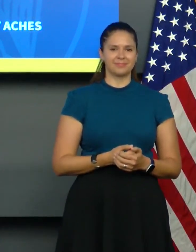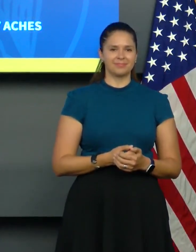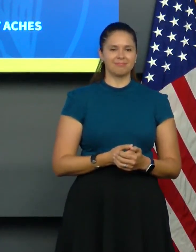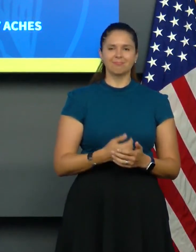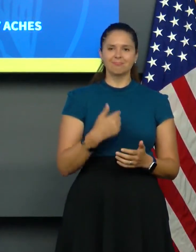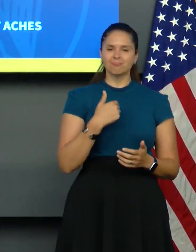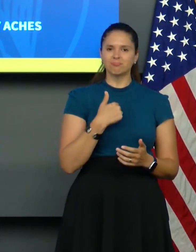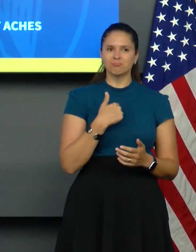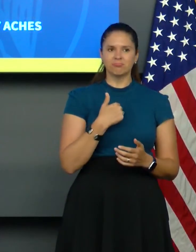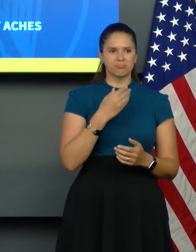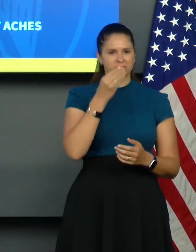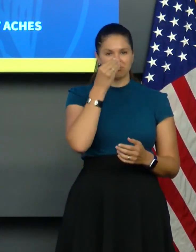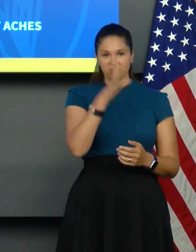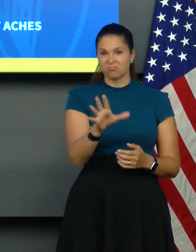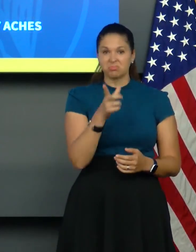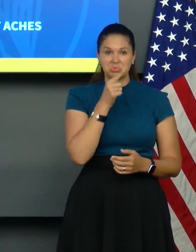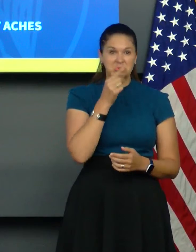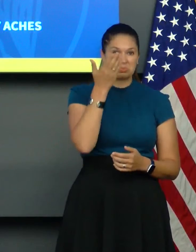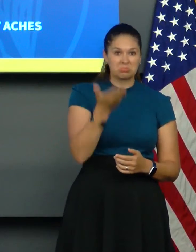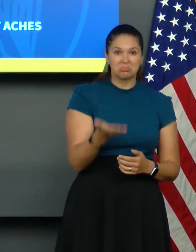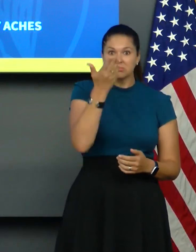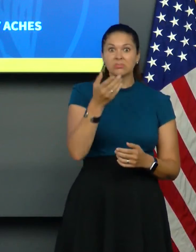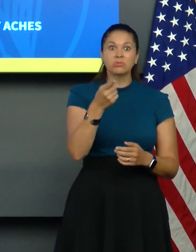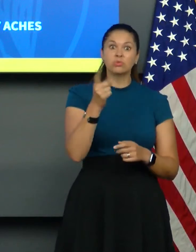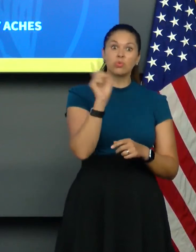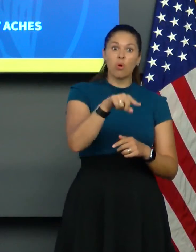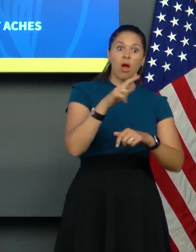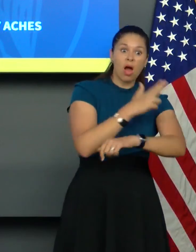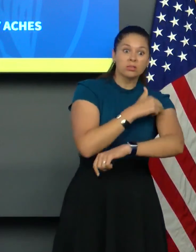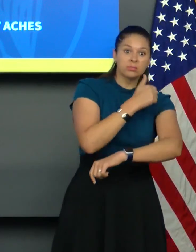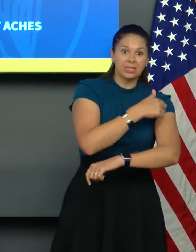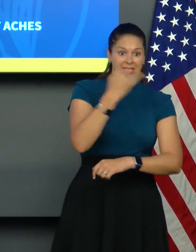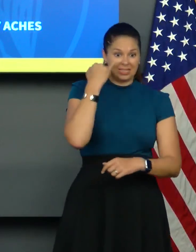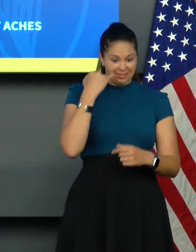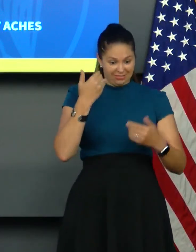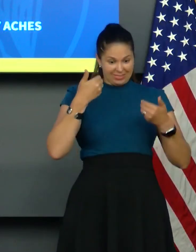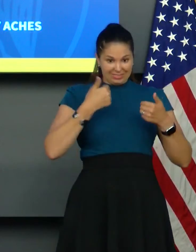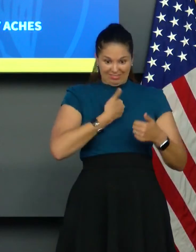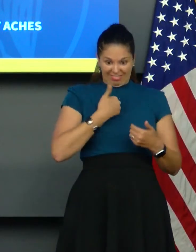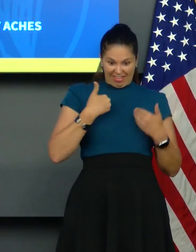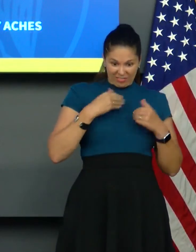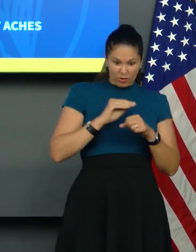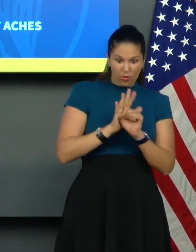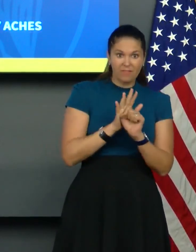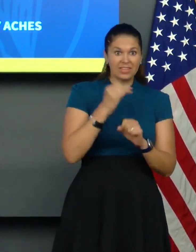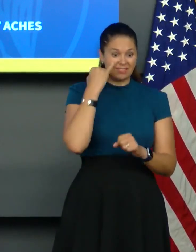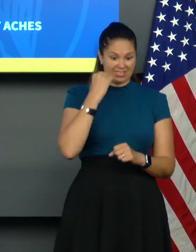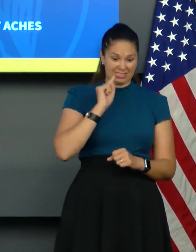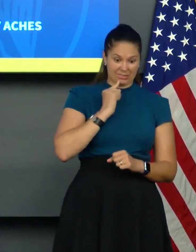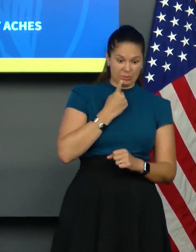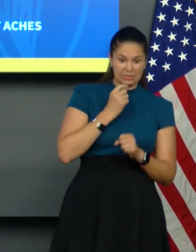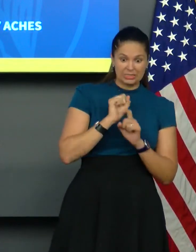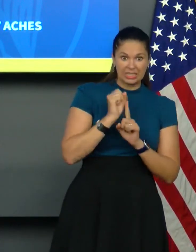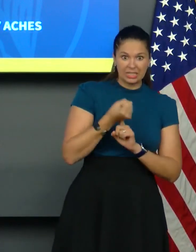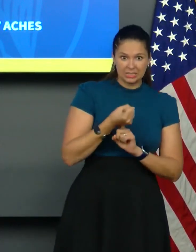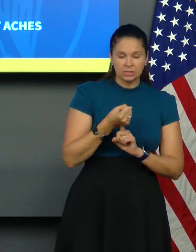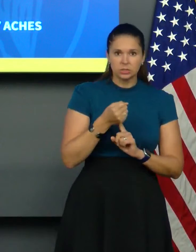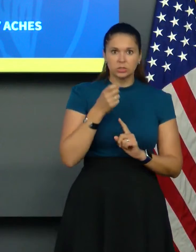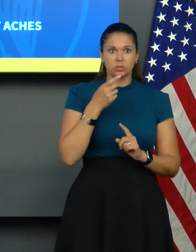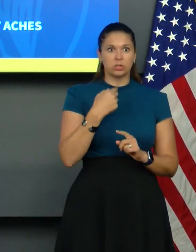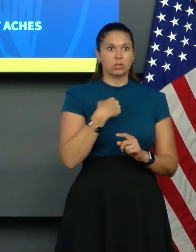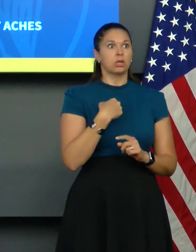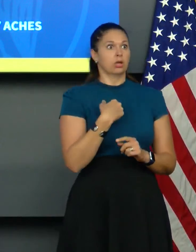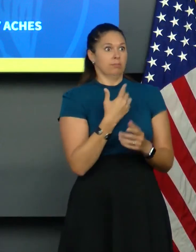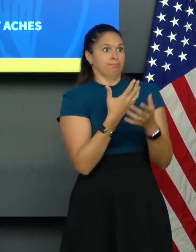I don't care who you are. When you go to the hospital, if you've got COVID, and you've got a serious case, you're going to trust